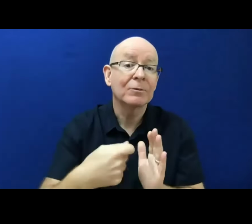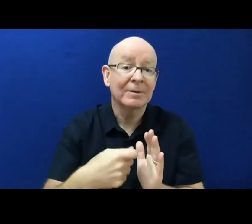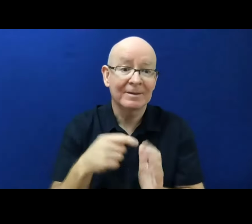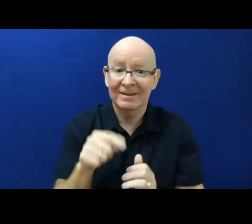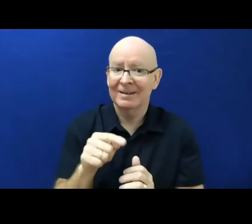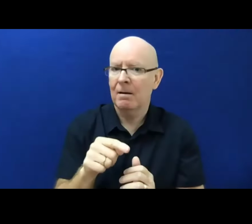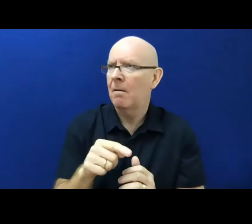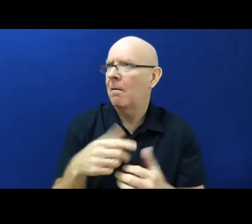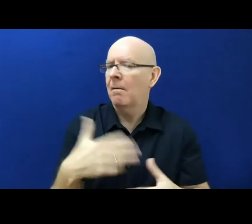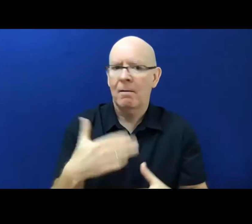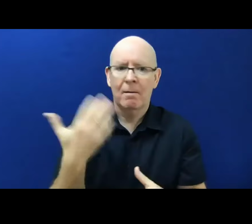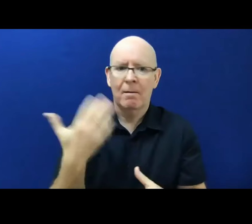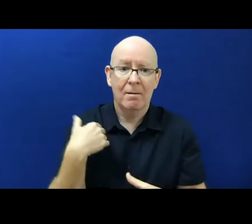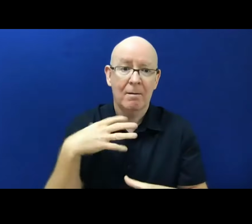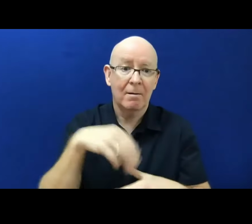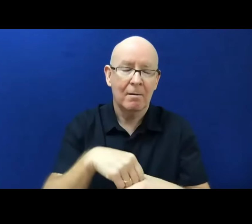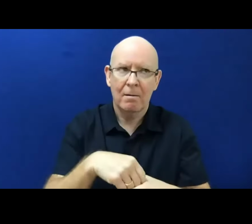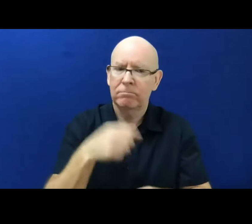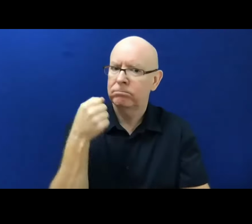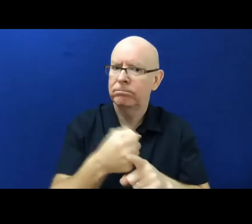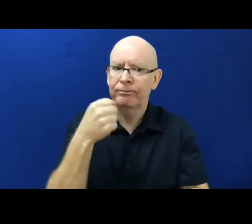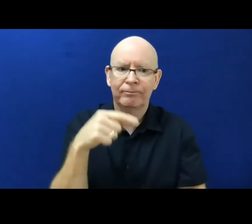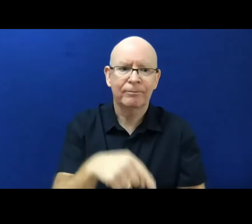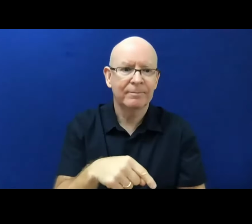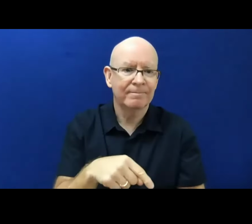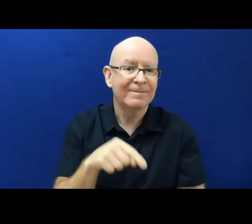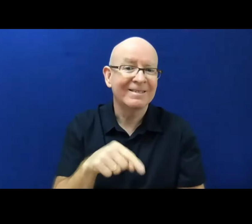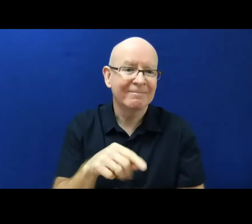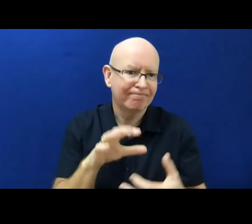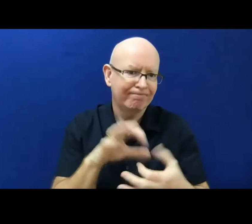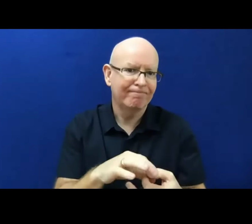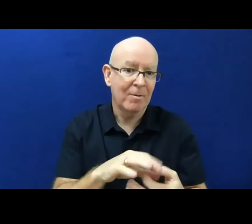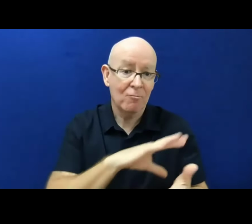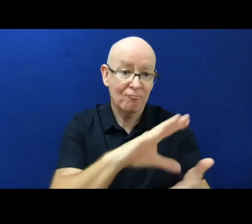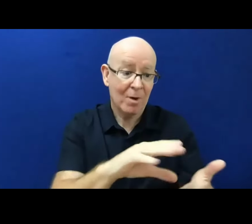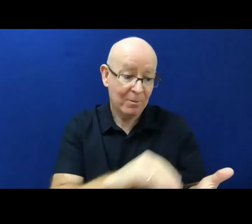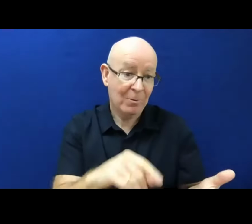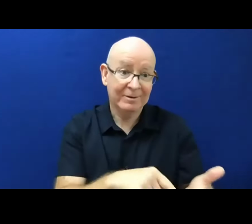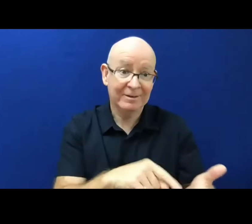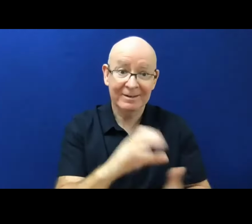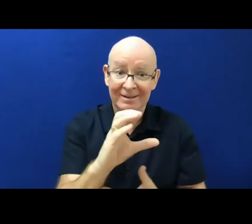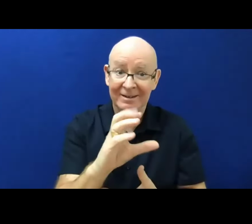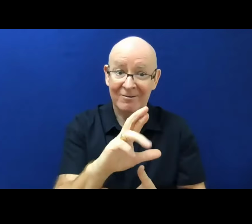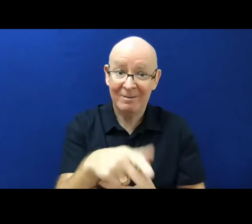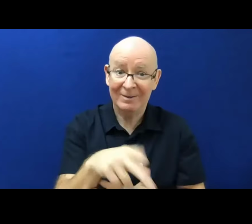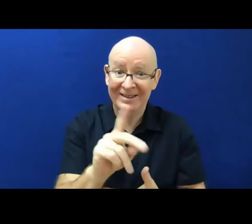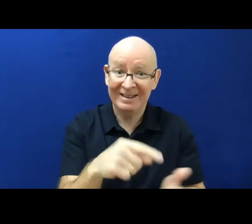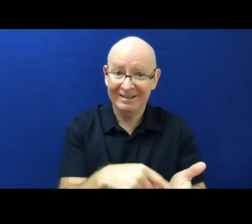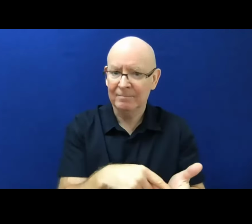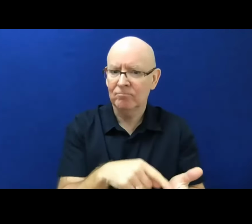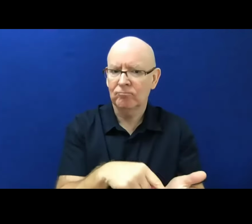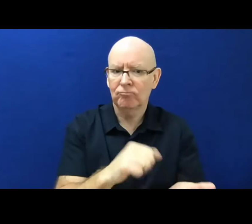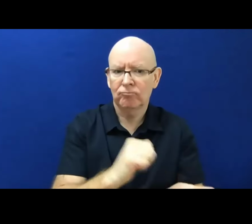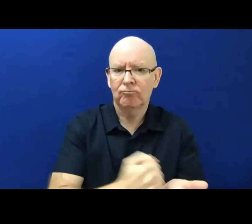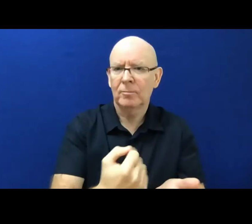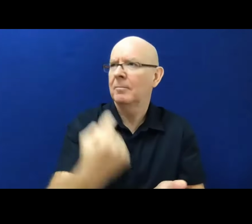and future potentials of the treaty, the human rights system of the United Nations in the context